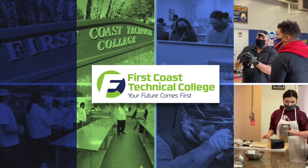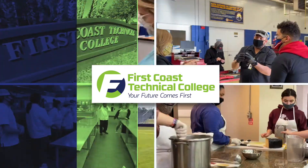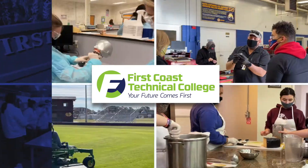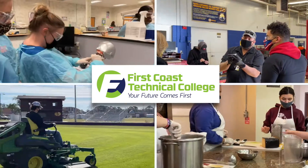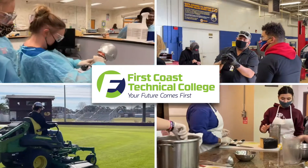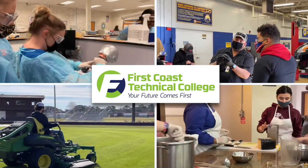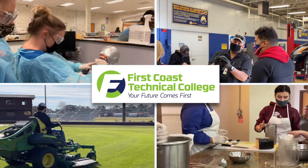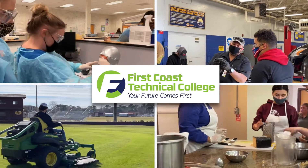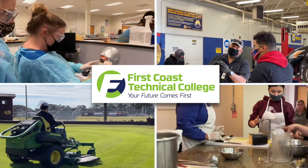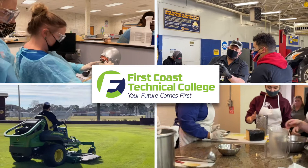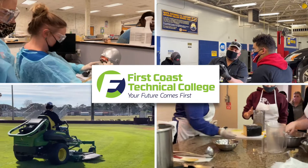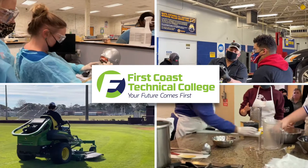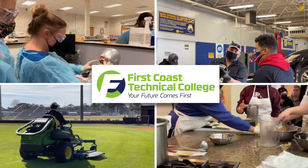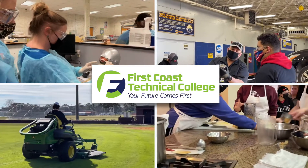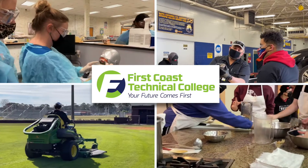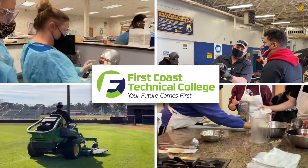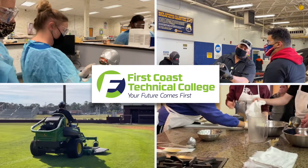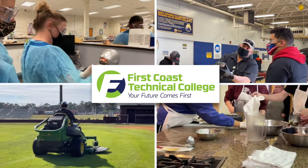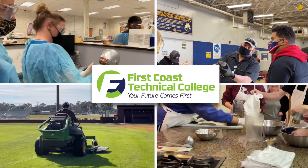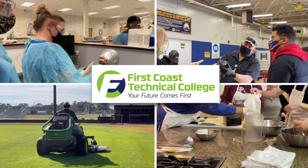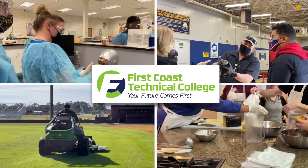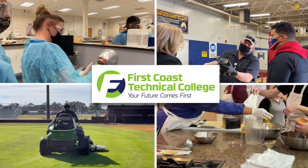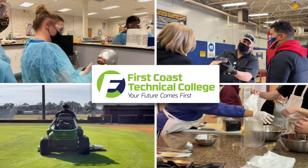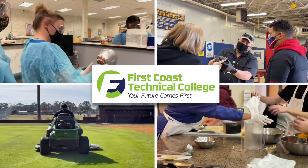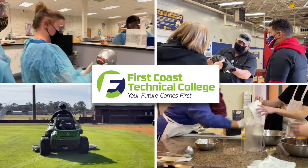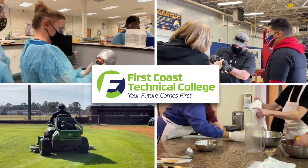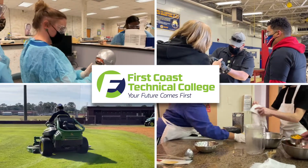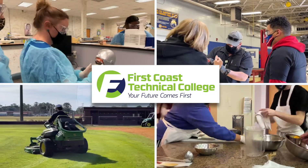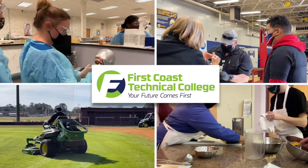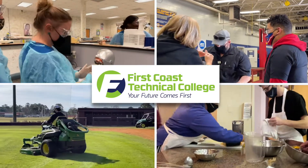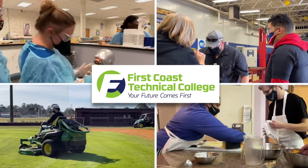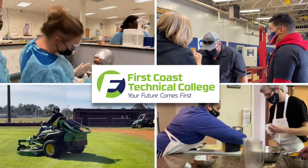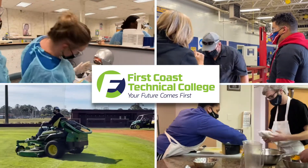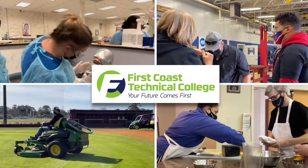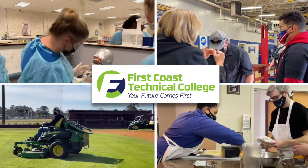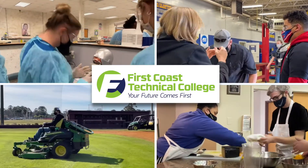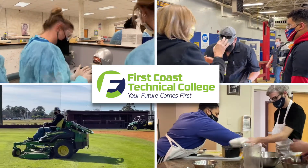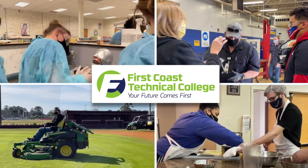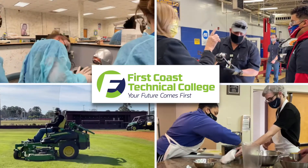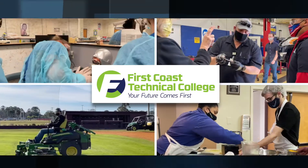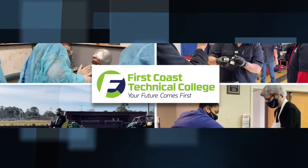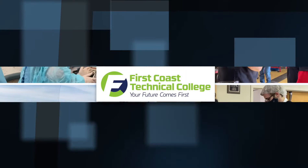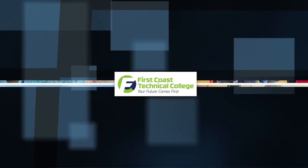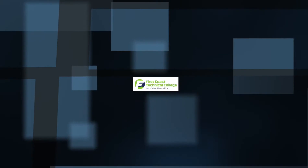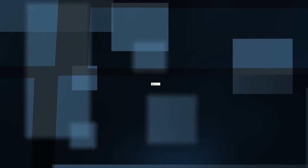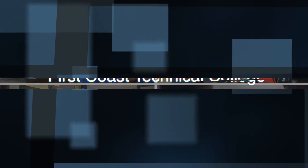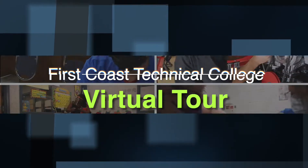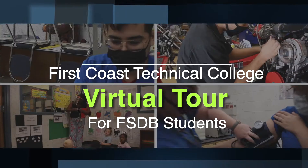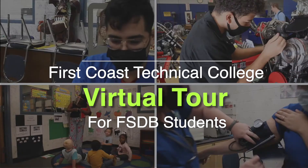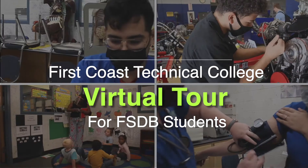FCTC sign and students in various settings including culinary arts, welding, automotive, healthcare, horticulture, and early